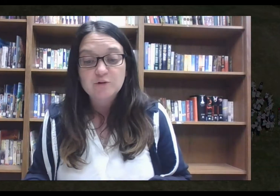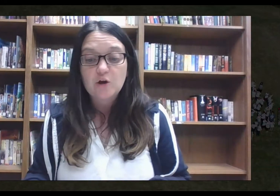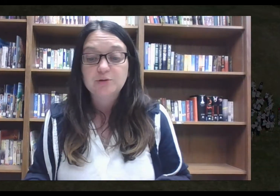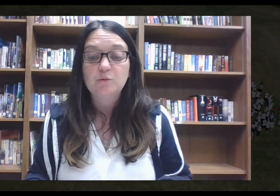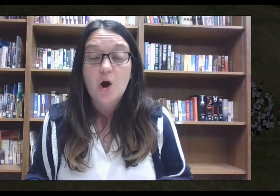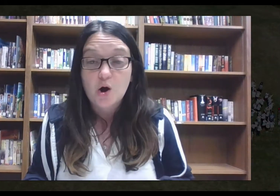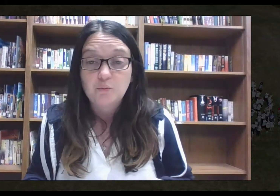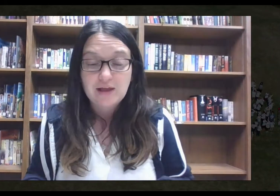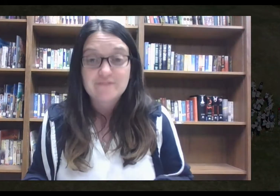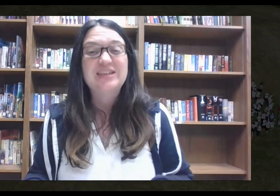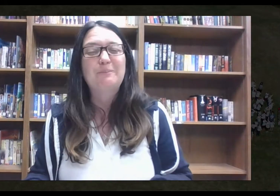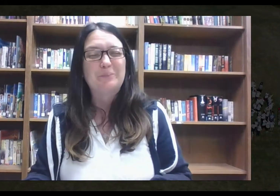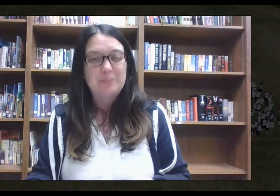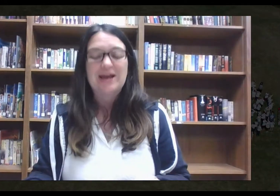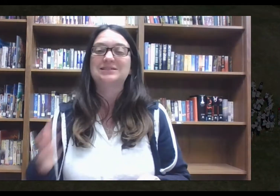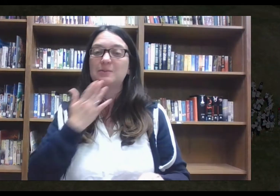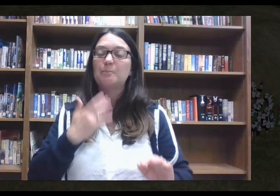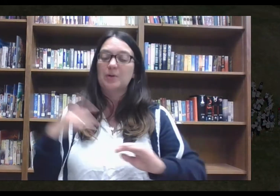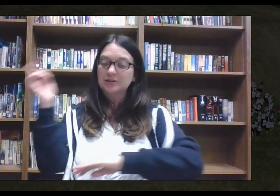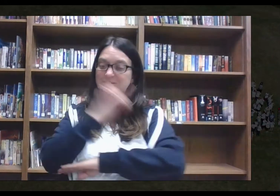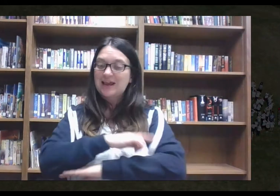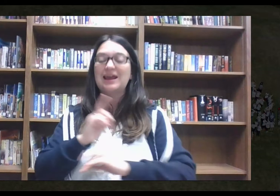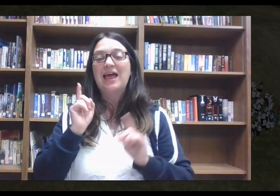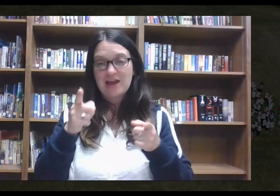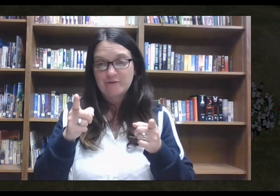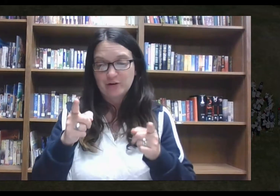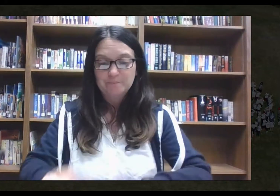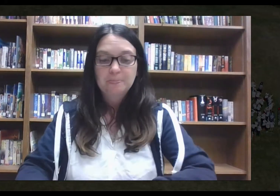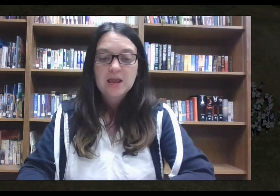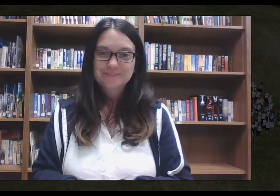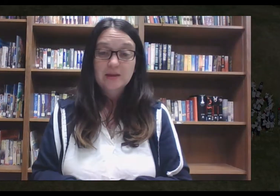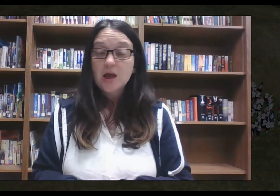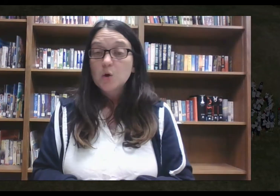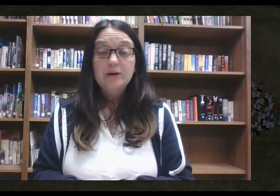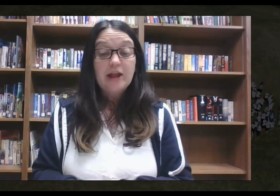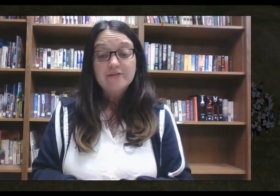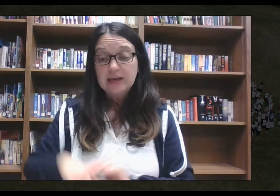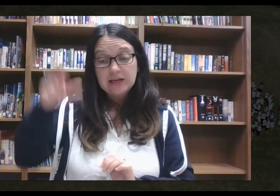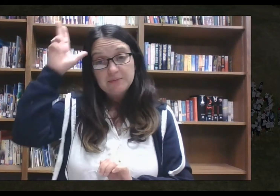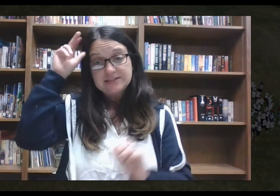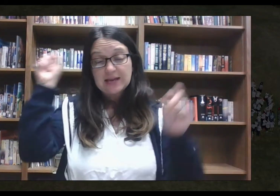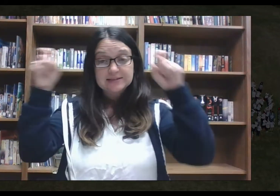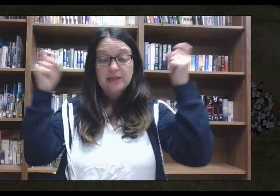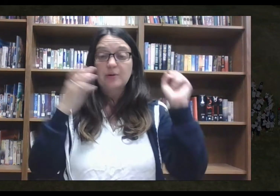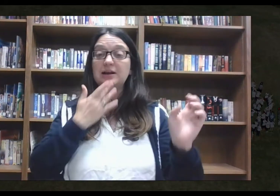we hope you all will have the best birthday ever. We don't have any Mustangs celebrating